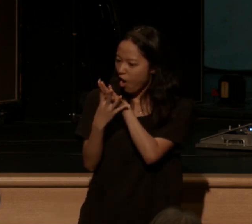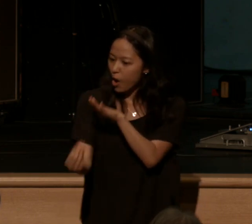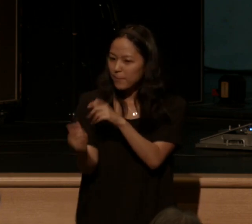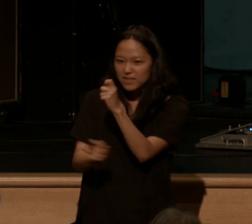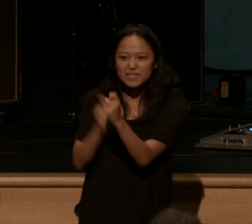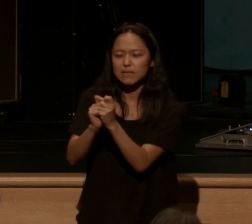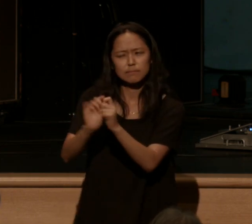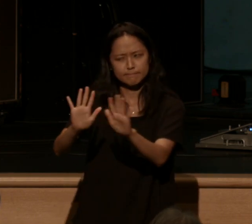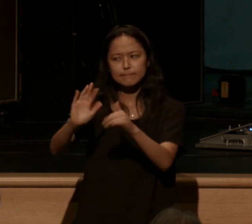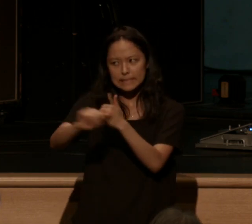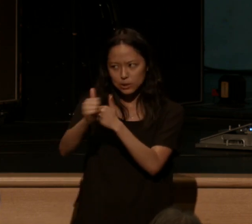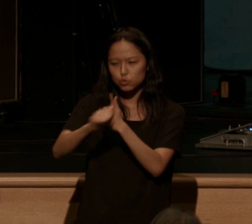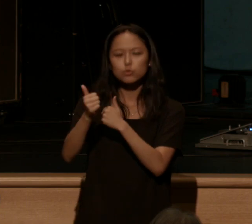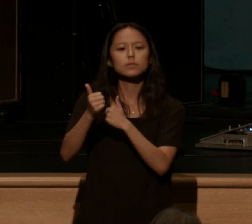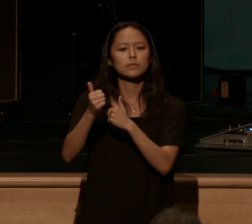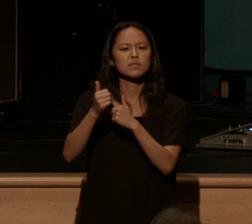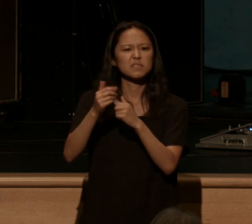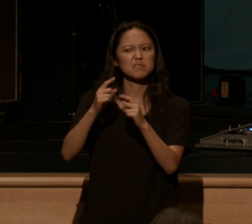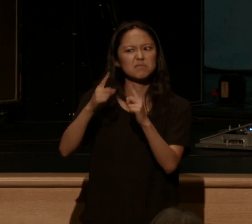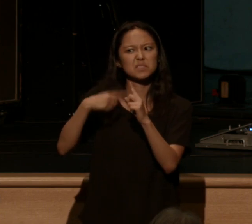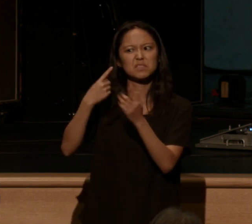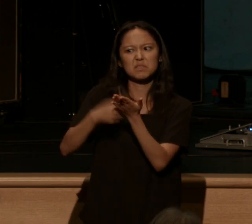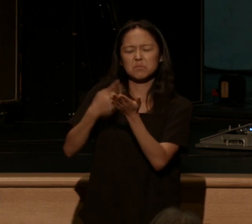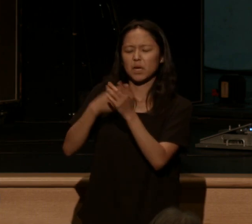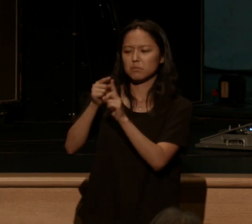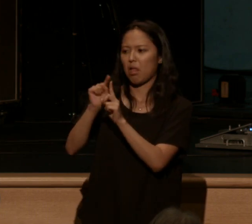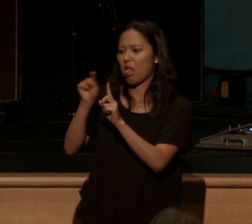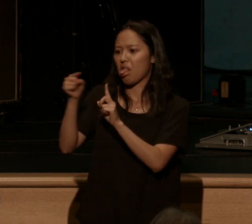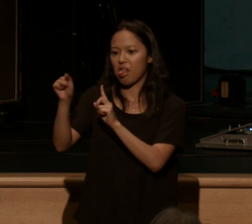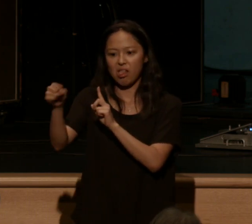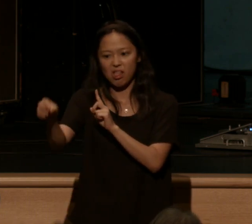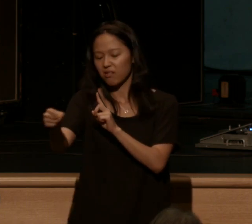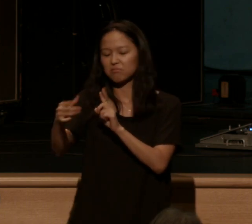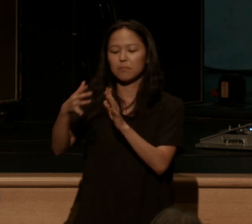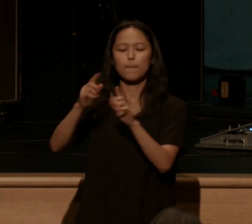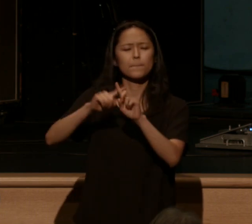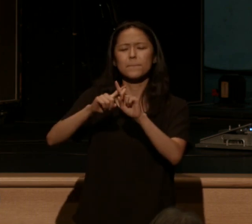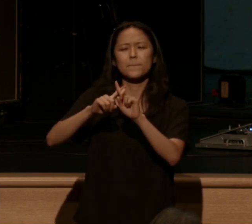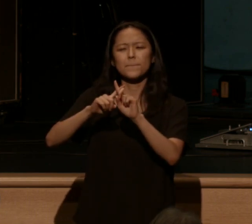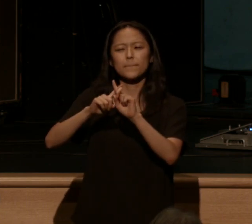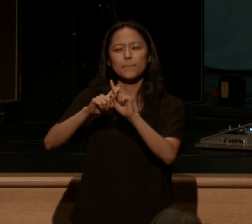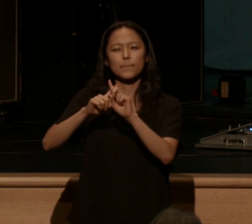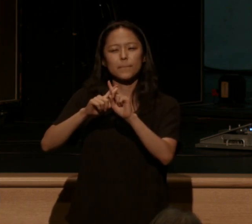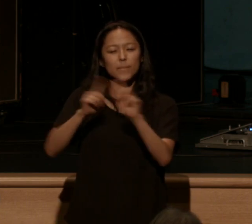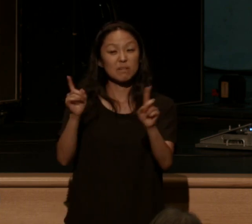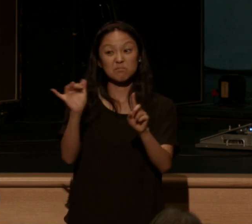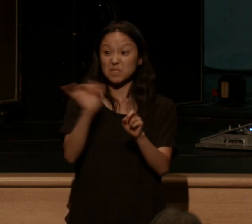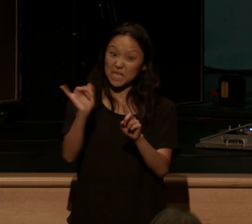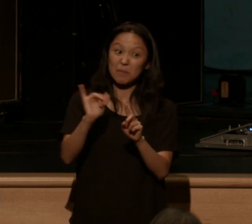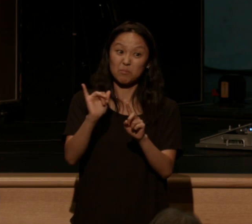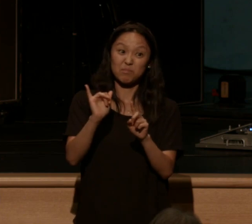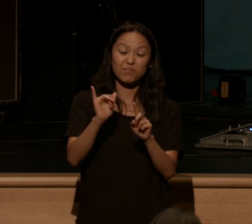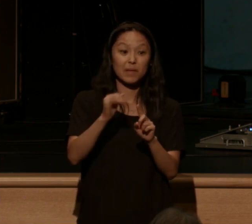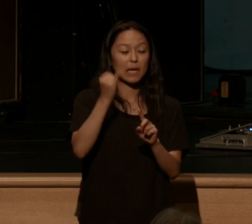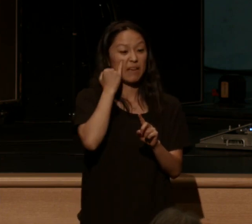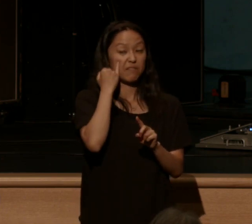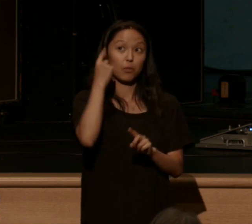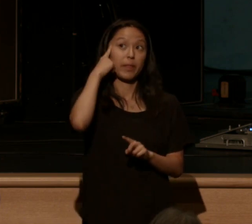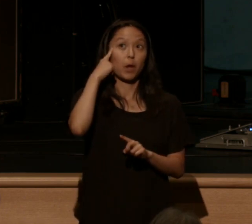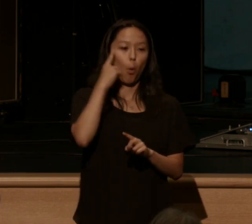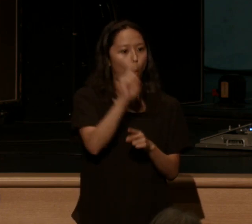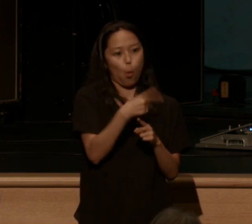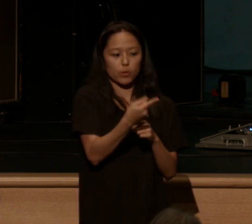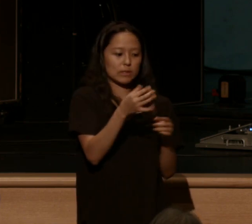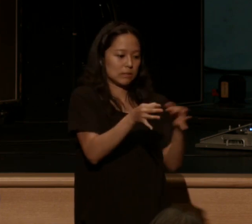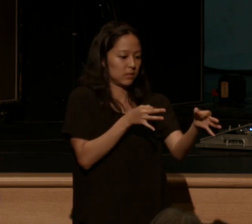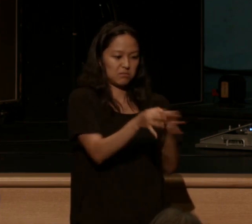it's a danger because it kind of goes on a tangent, I think, too far outside of scripture, but you can make the same error on the other side. No, it's only described for us,